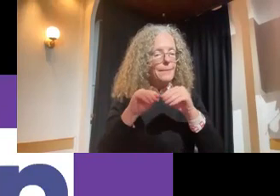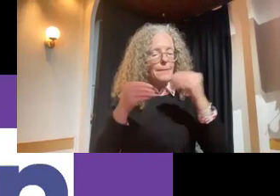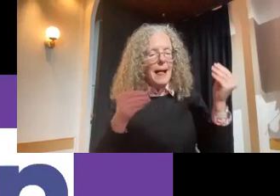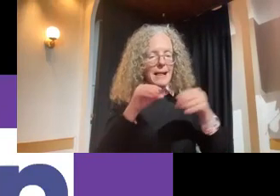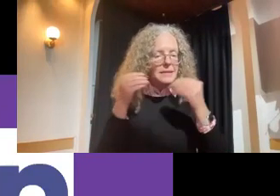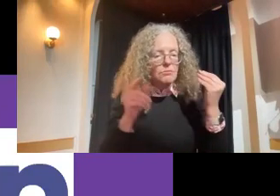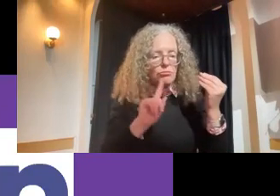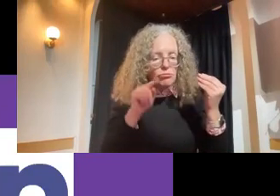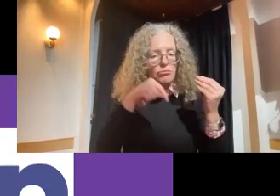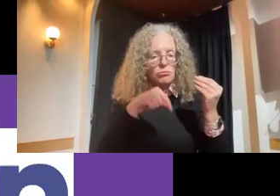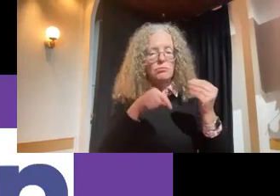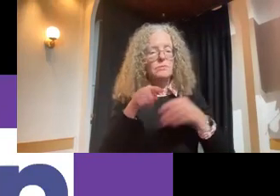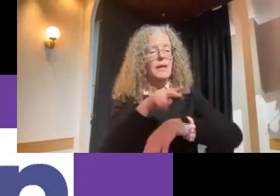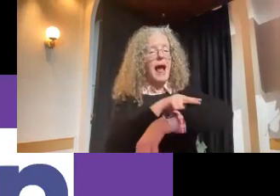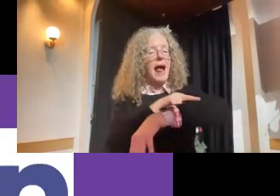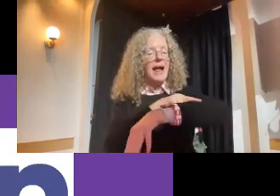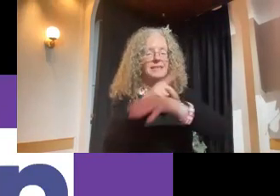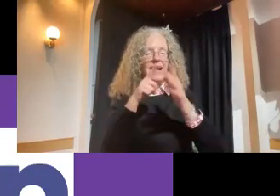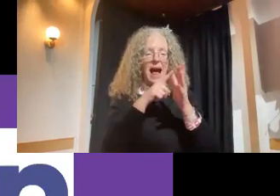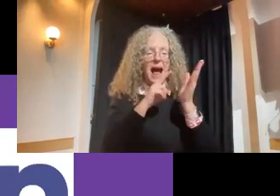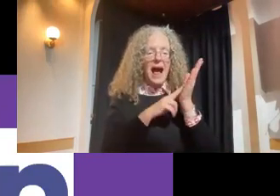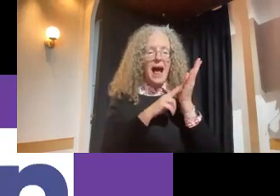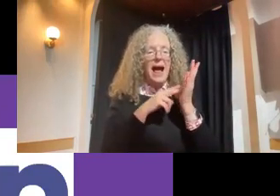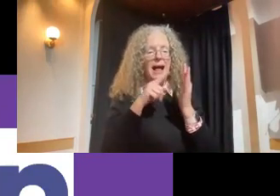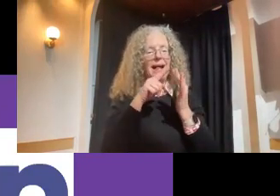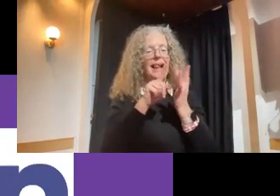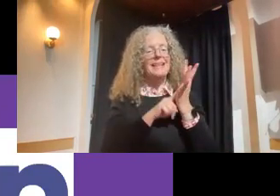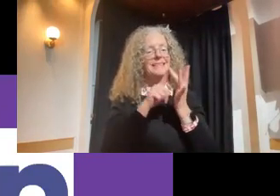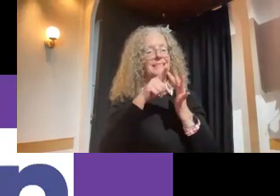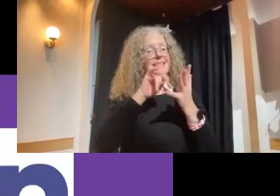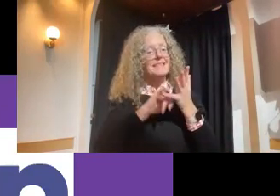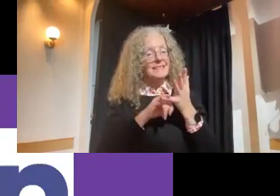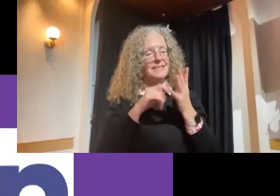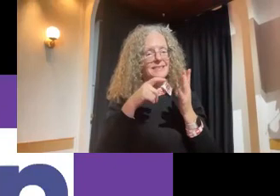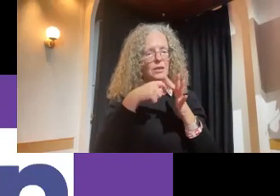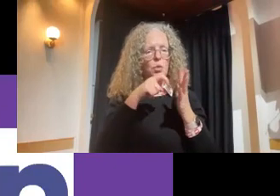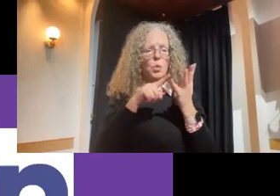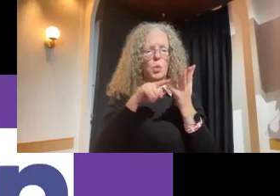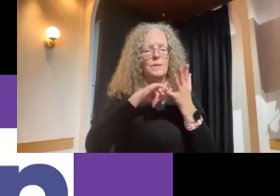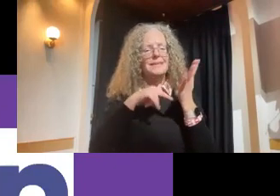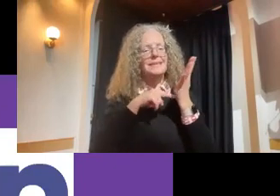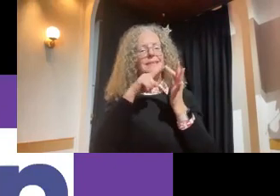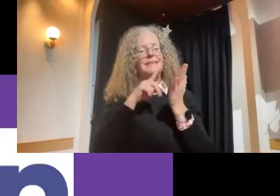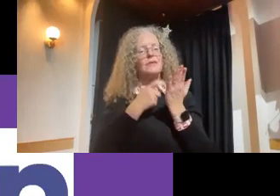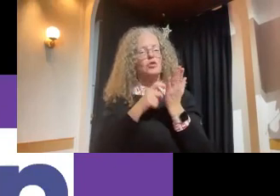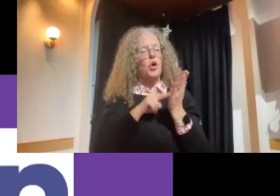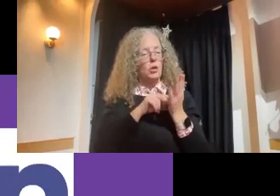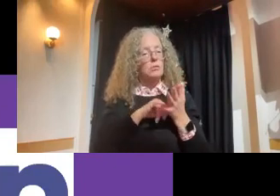And the title of our next lecture is International Sign Unpacked. We have Dr. Annalise Kusters,